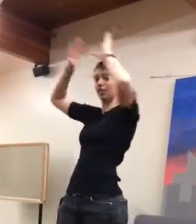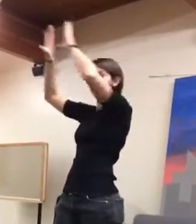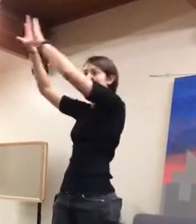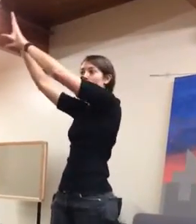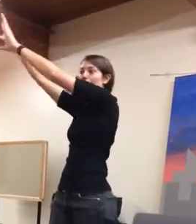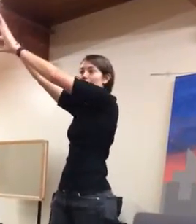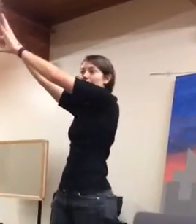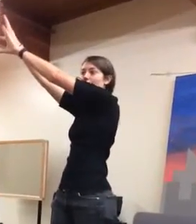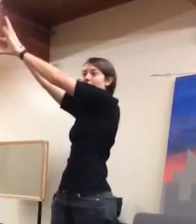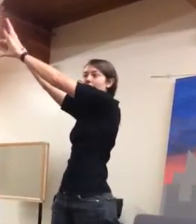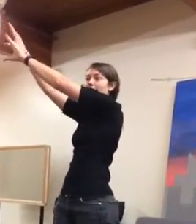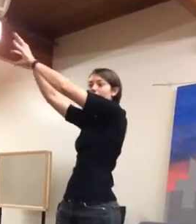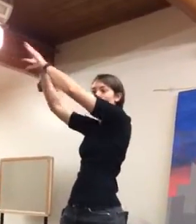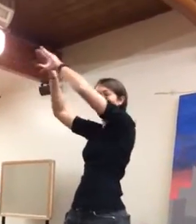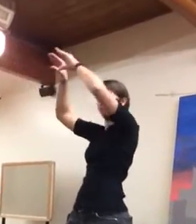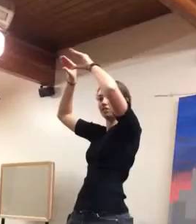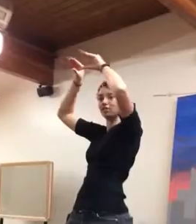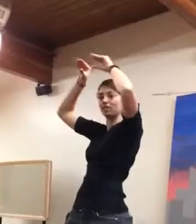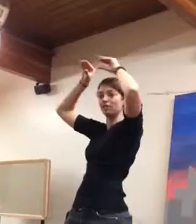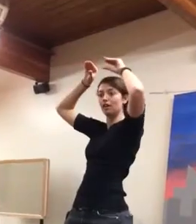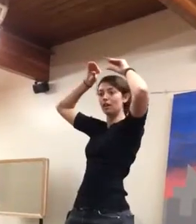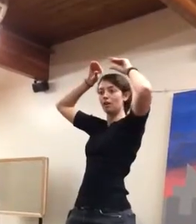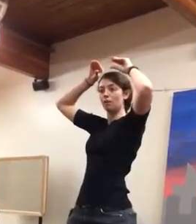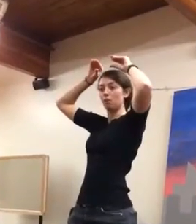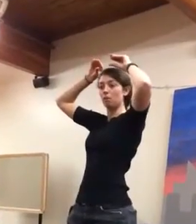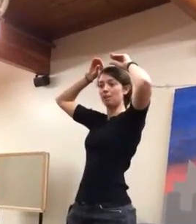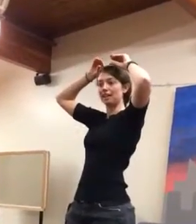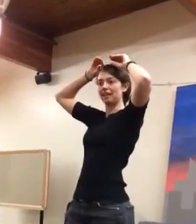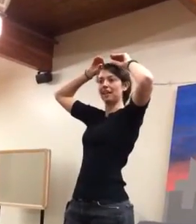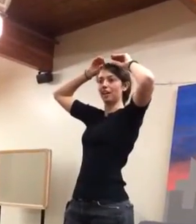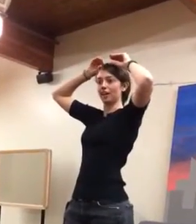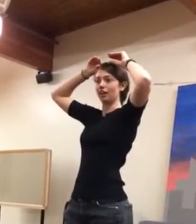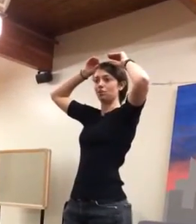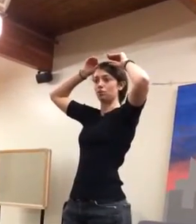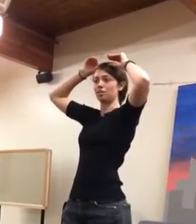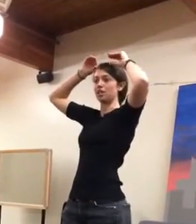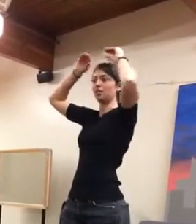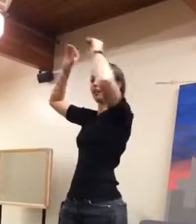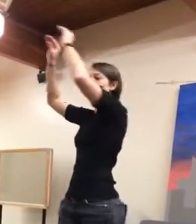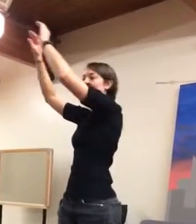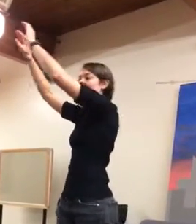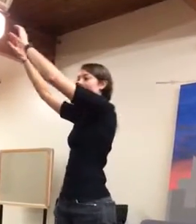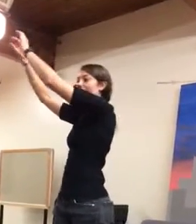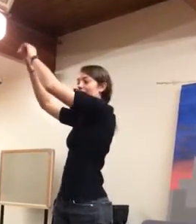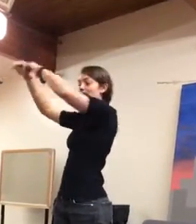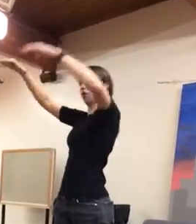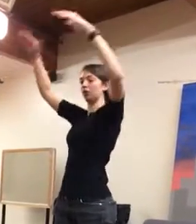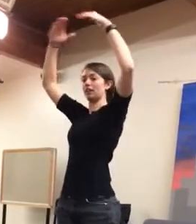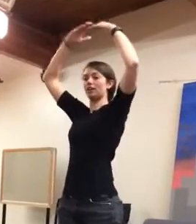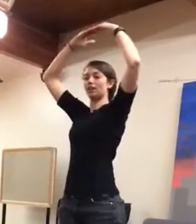That's the word. That's how sign language for receive. But when we get here, because we're receiving a king, so let